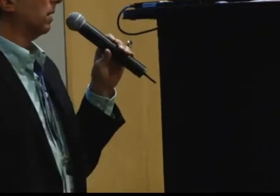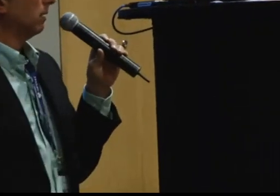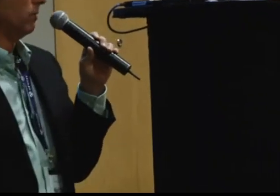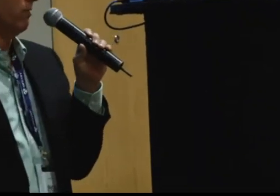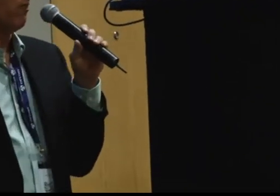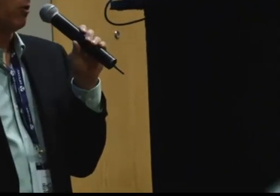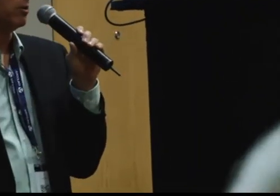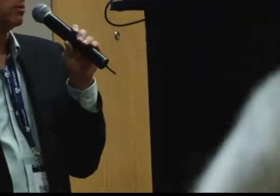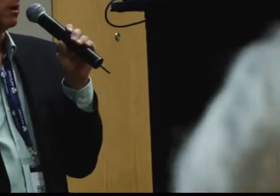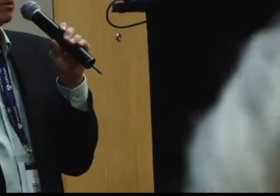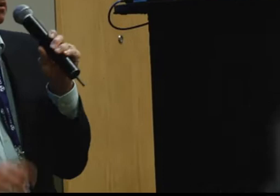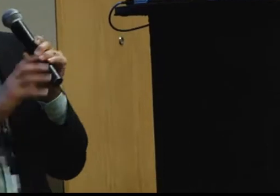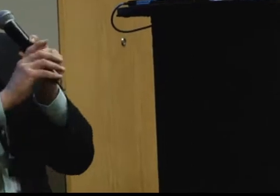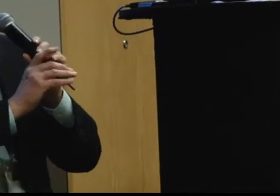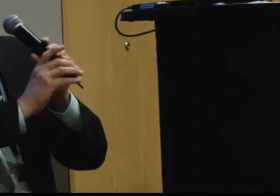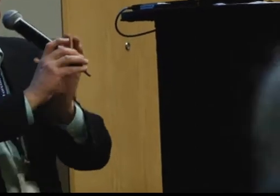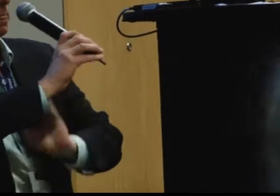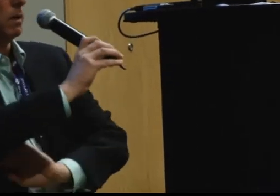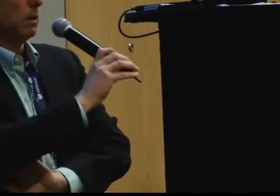other nefarious sites.